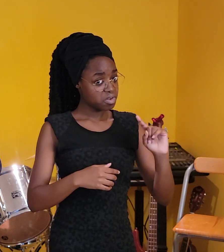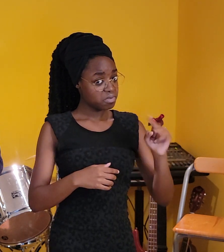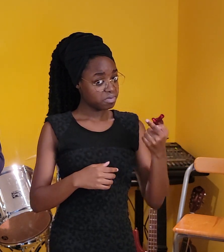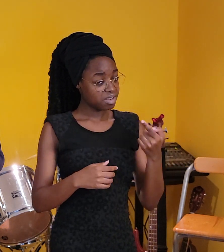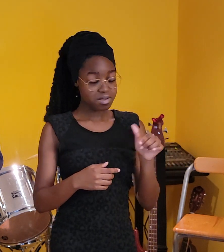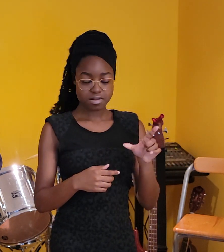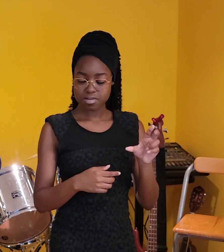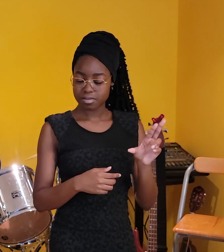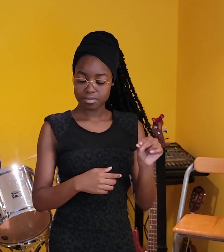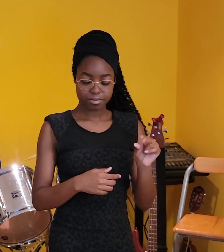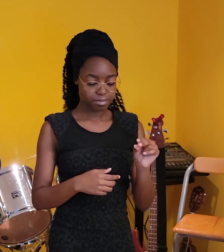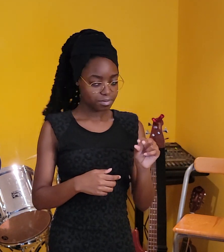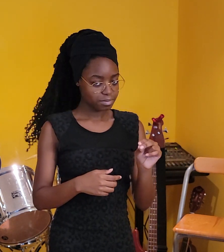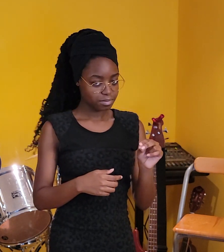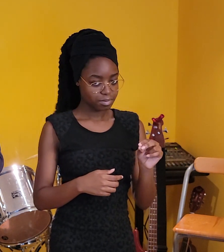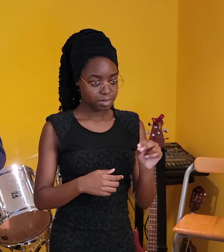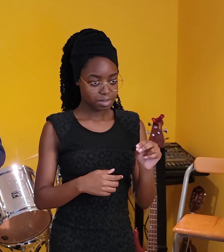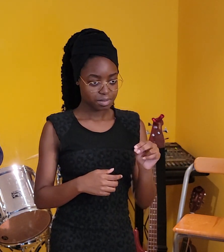But